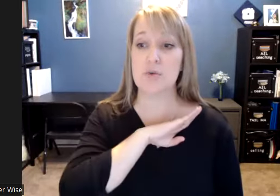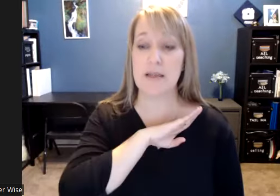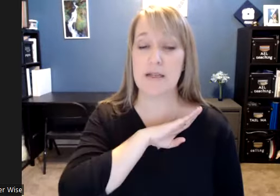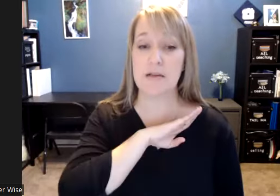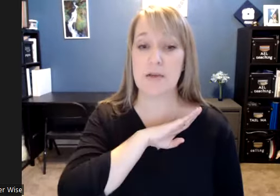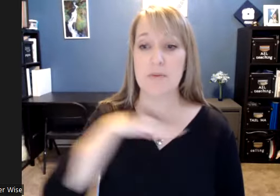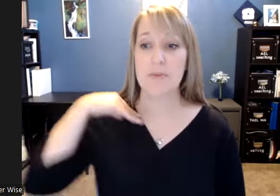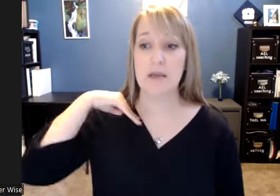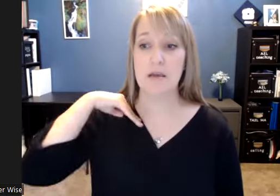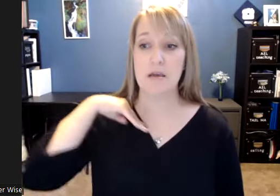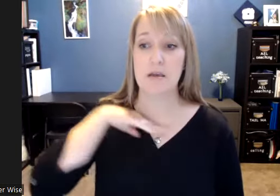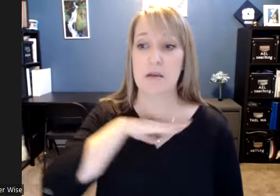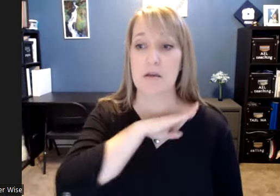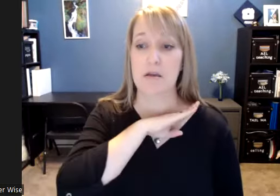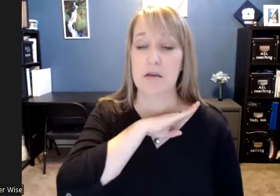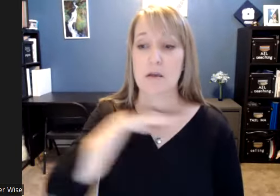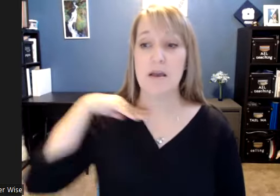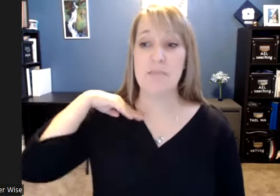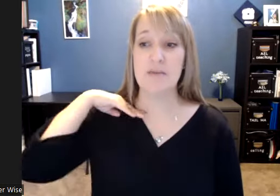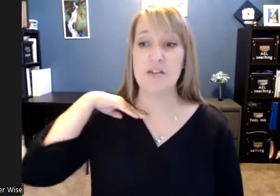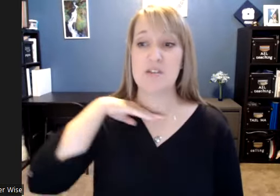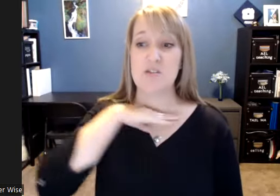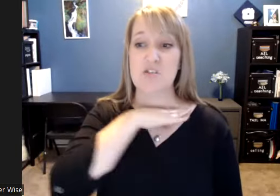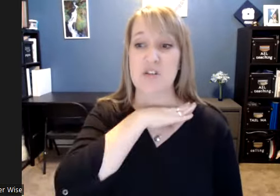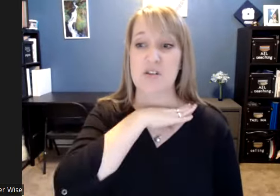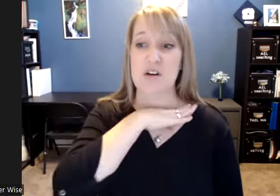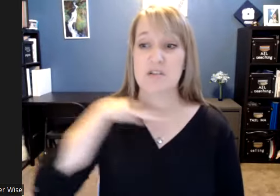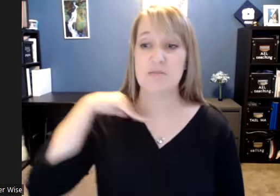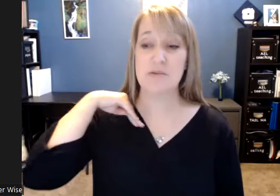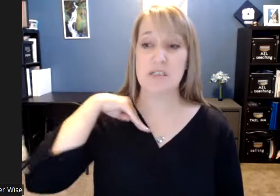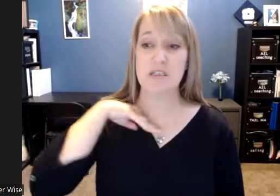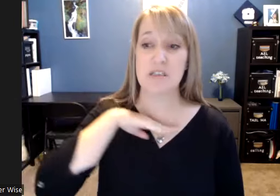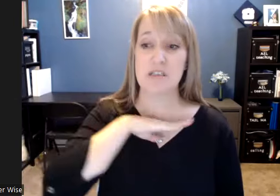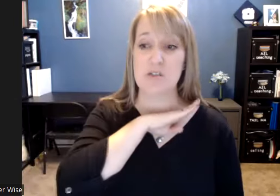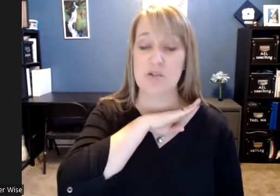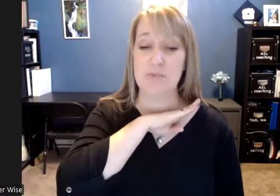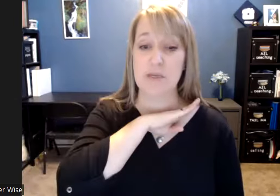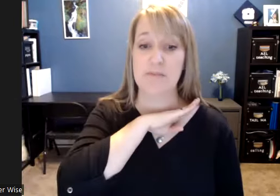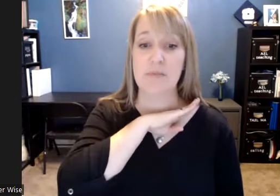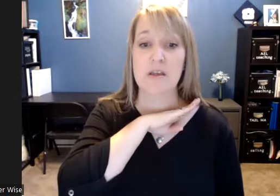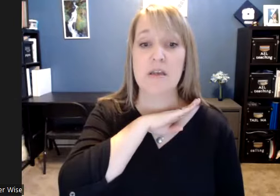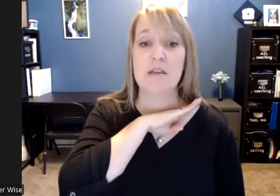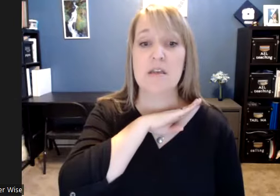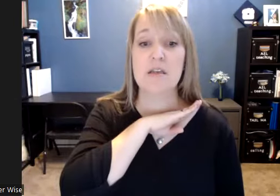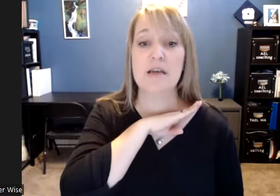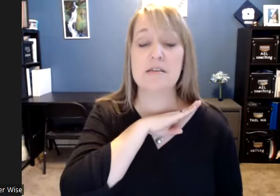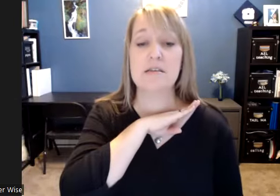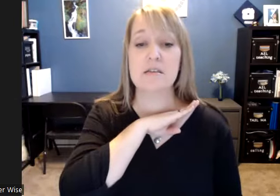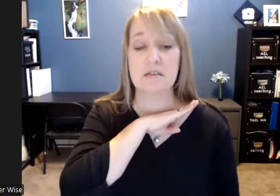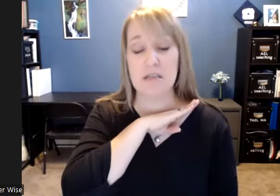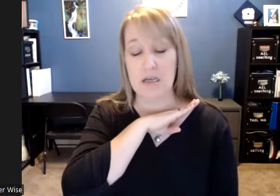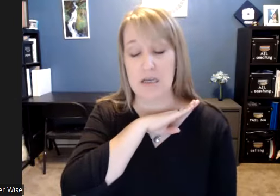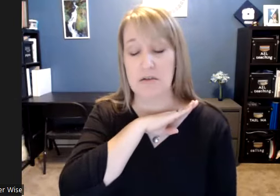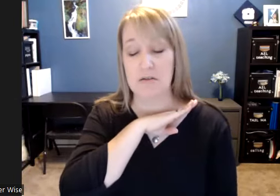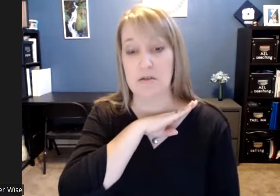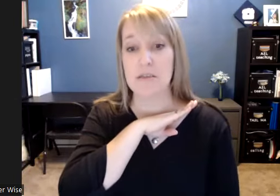that neckline would be. And maybe it just goes straight across. Maybe it's a little scoopy. The next sign on our